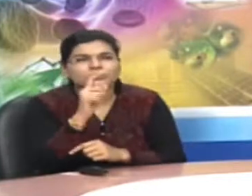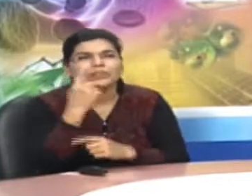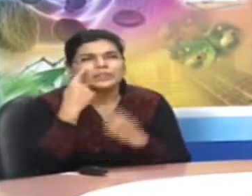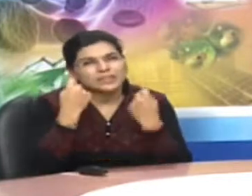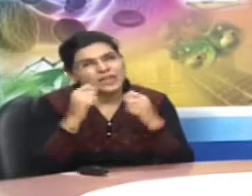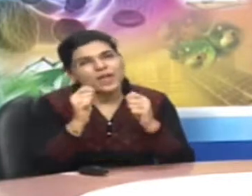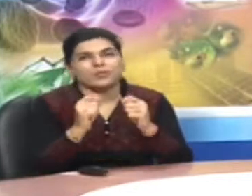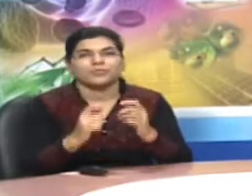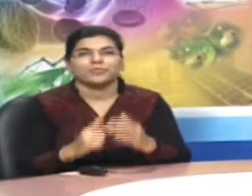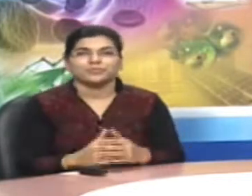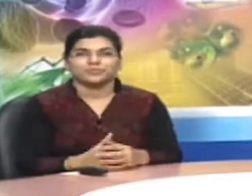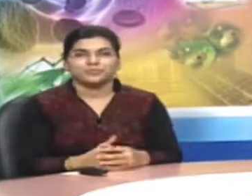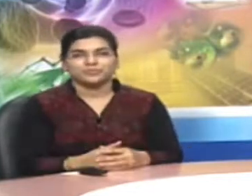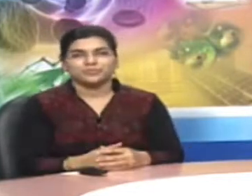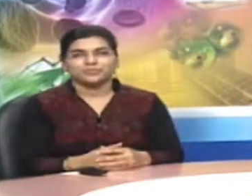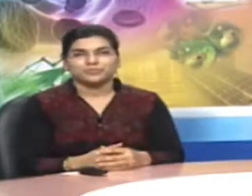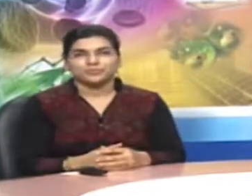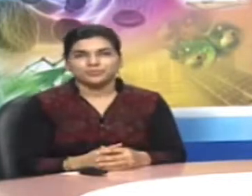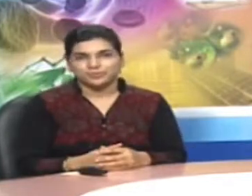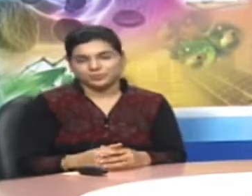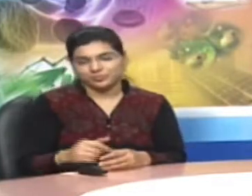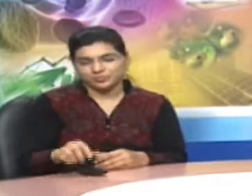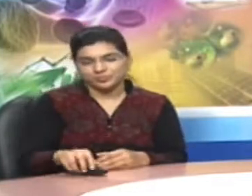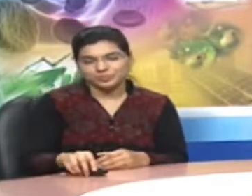You can always go through and explore more and more for yourself.